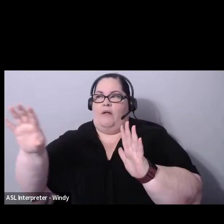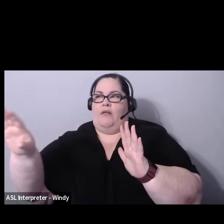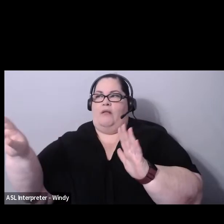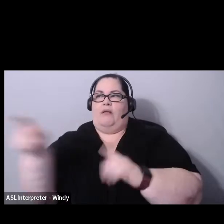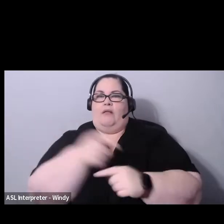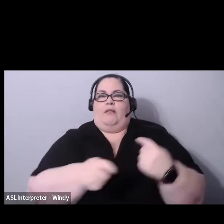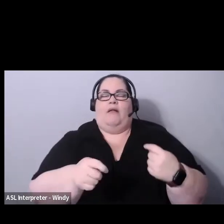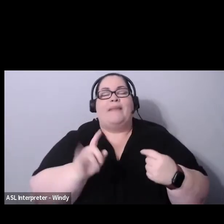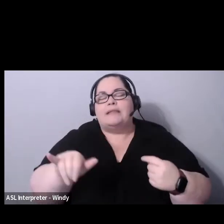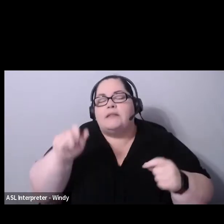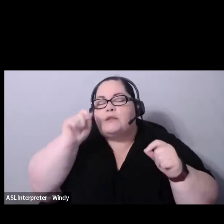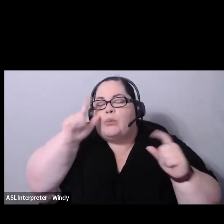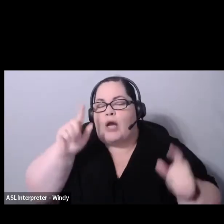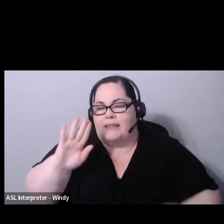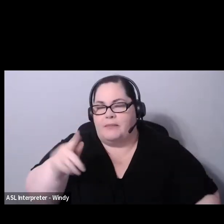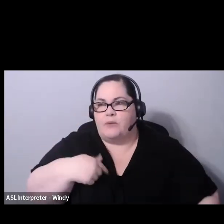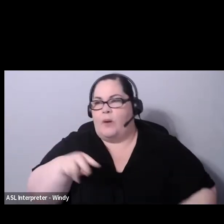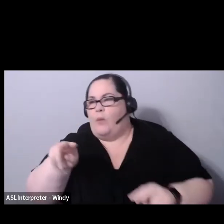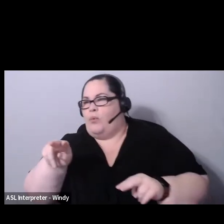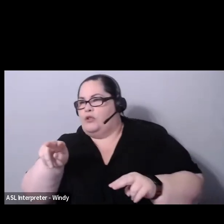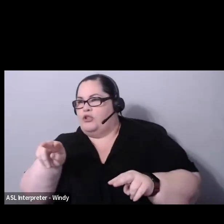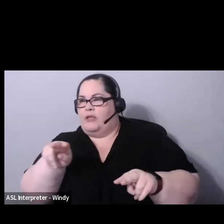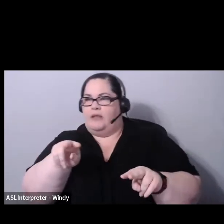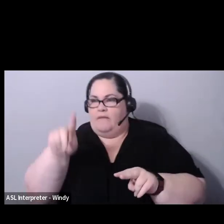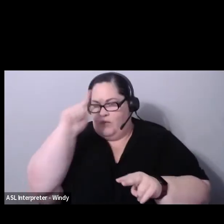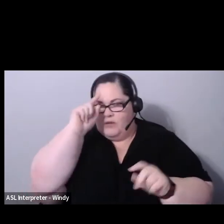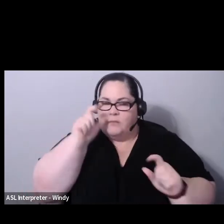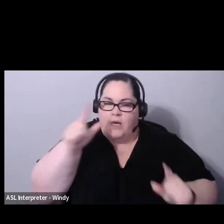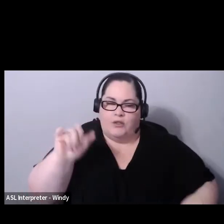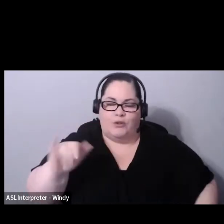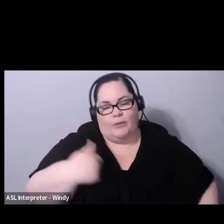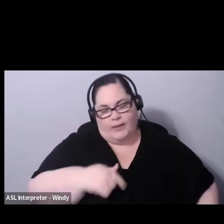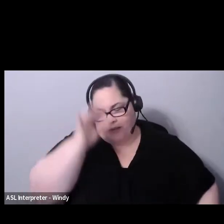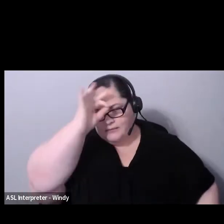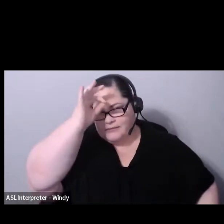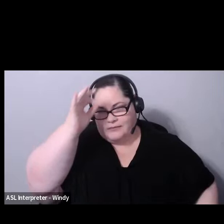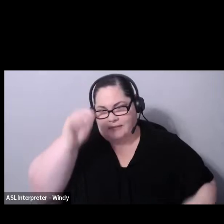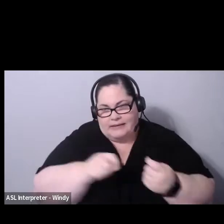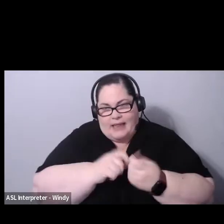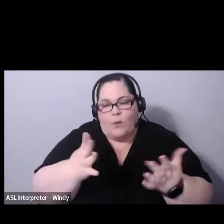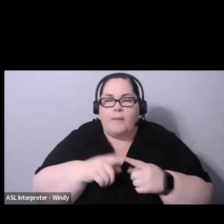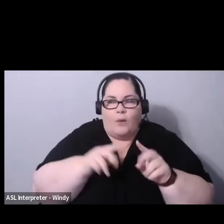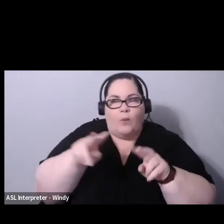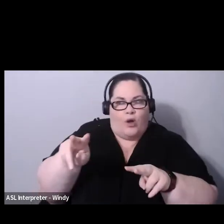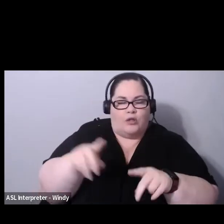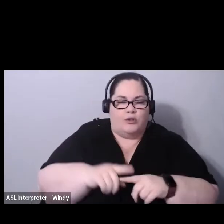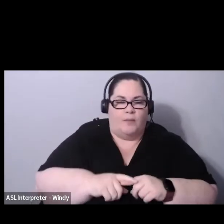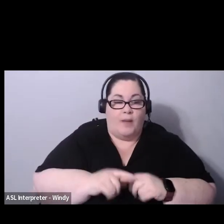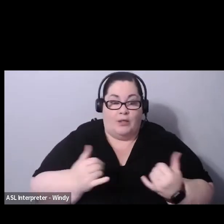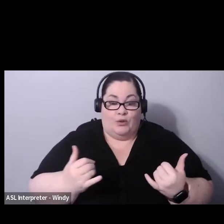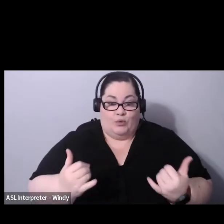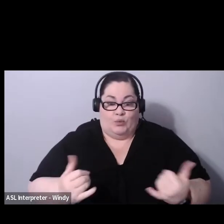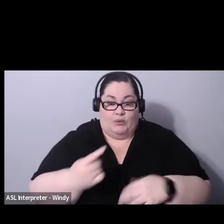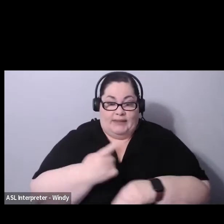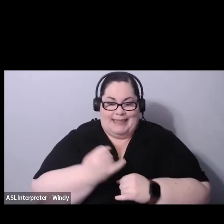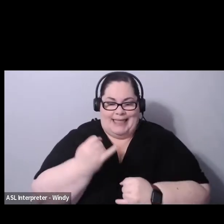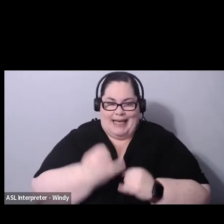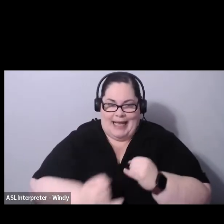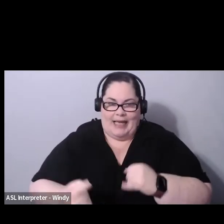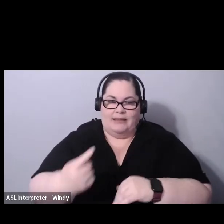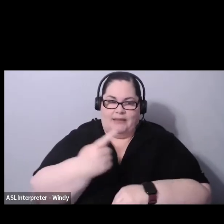surprise ones that we are watching. But also, because we don't know. But today is the last